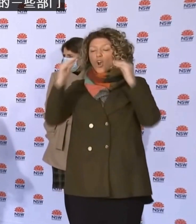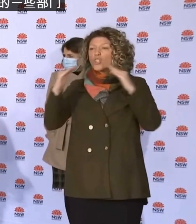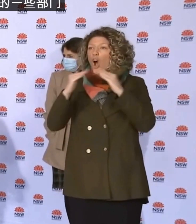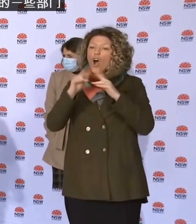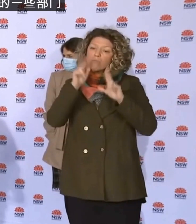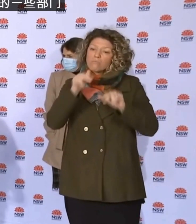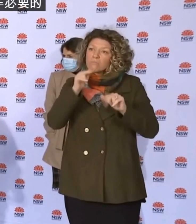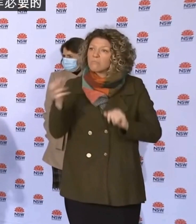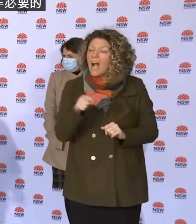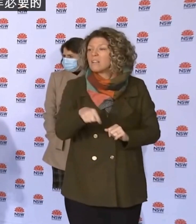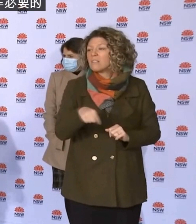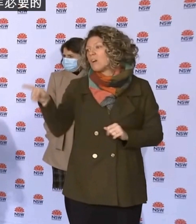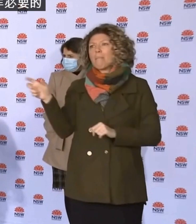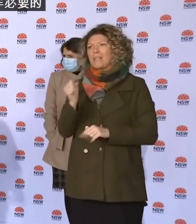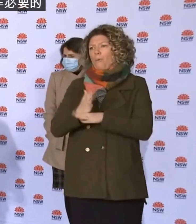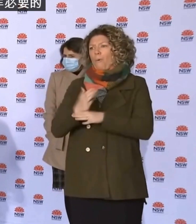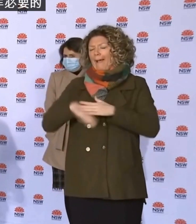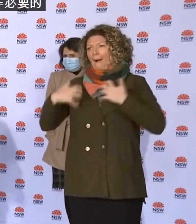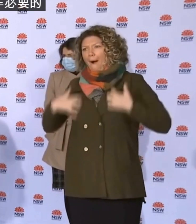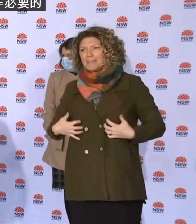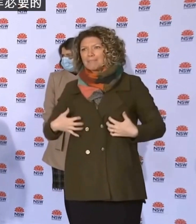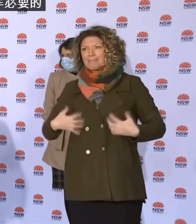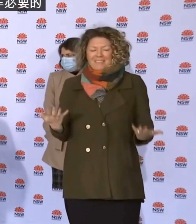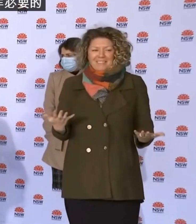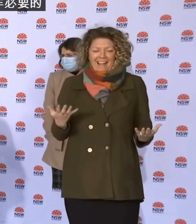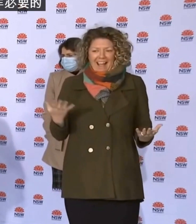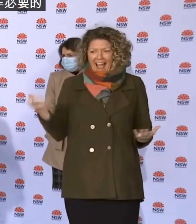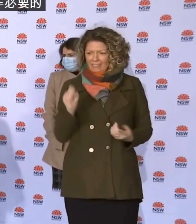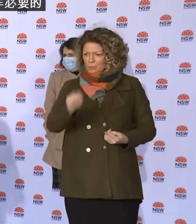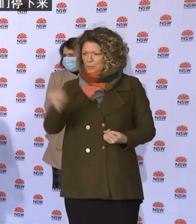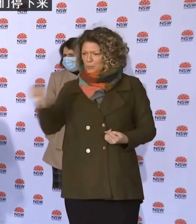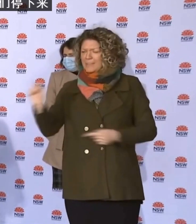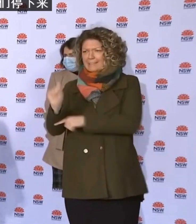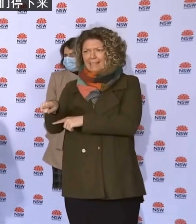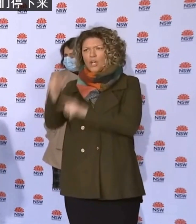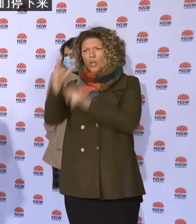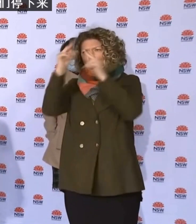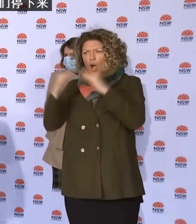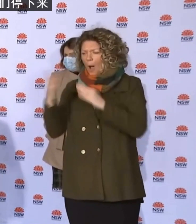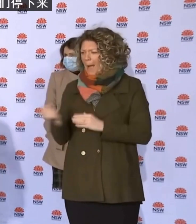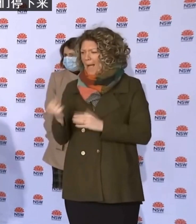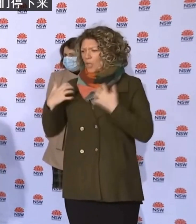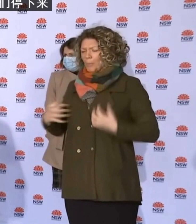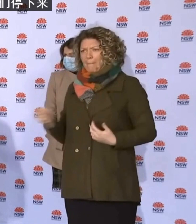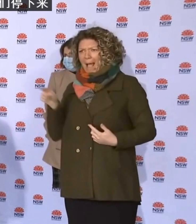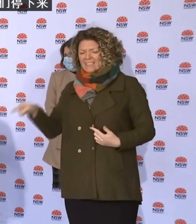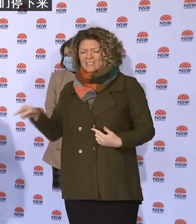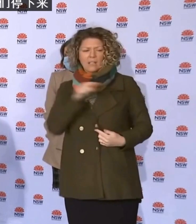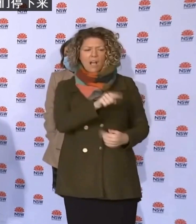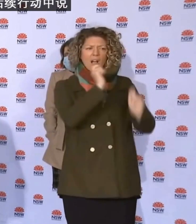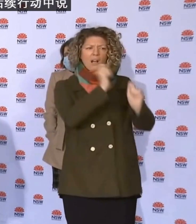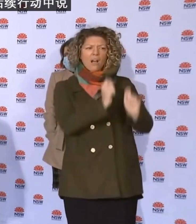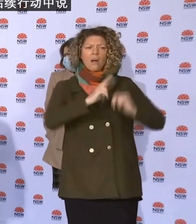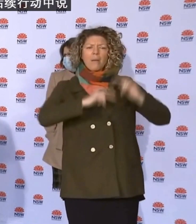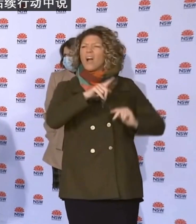down. But clearly the principle of the advice is to close down non-essential workplaces because that allows people